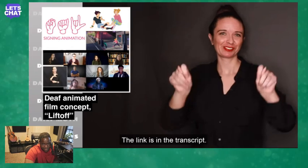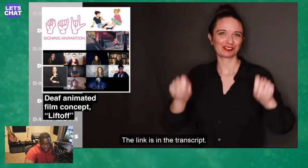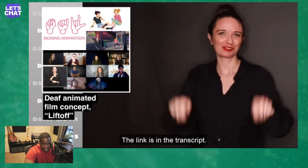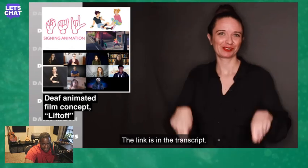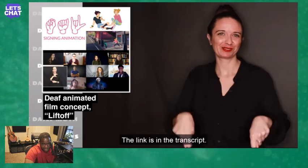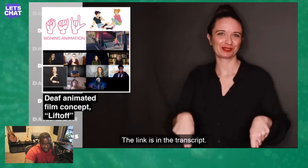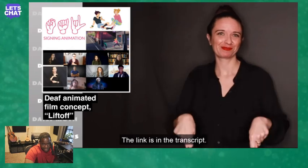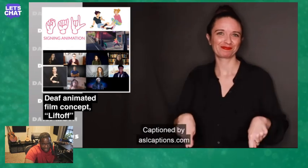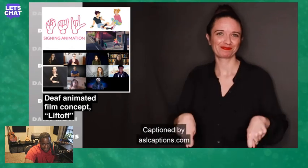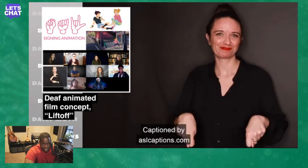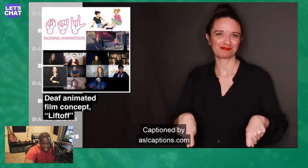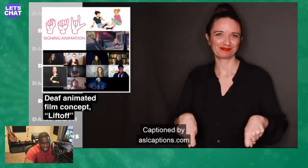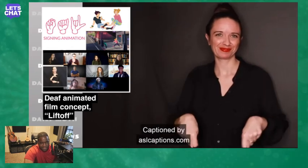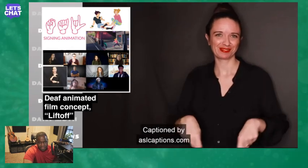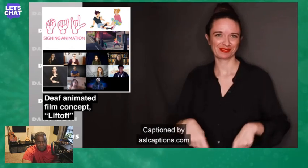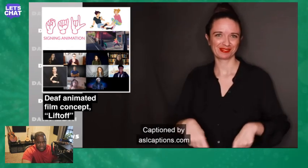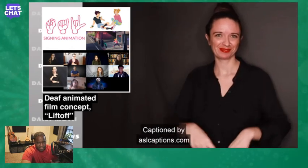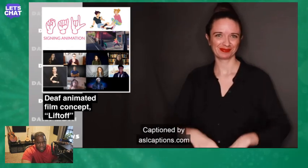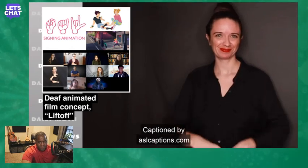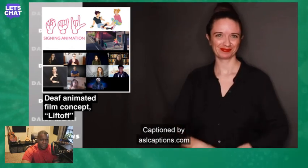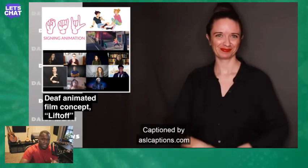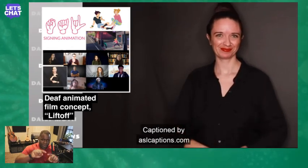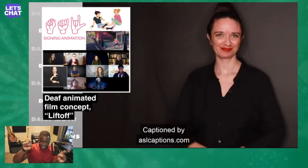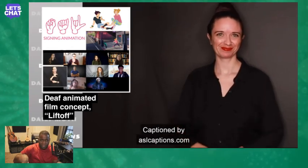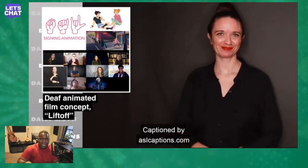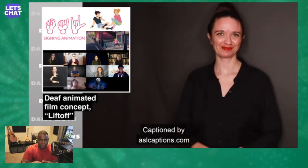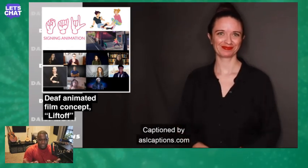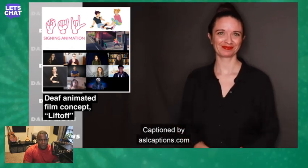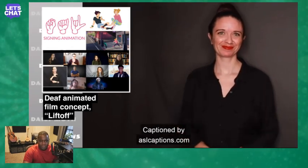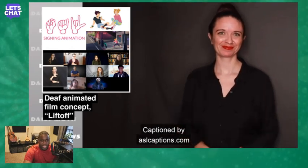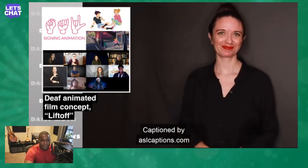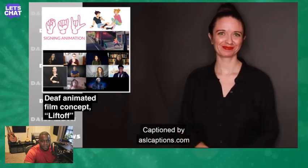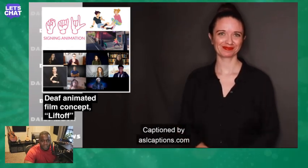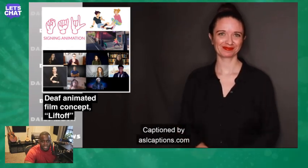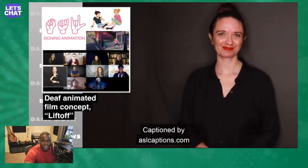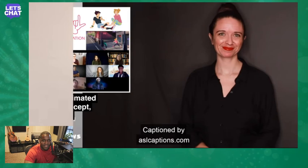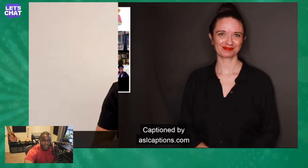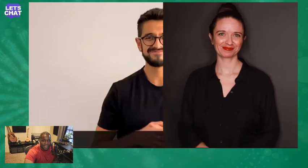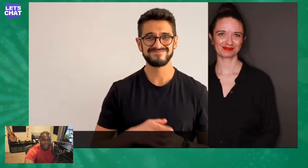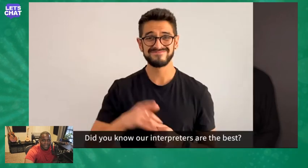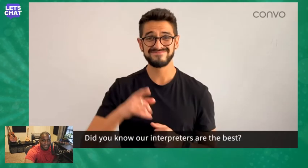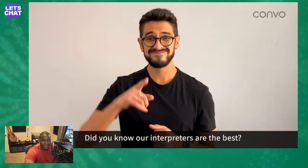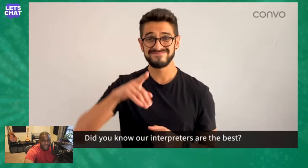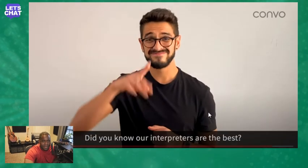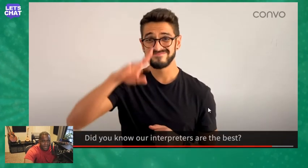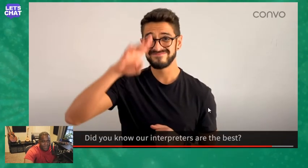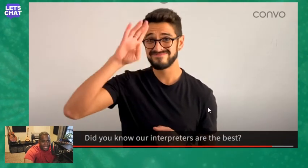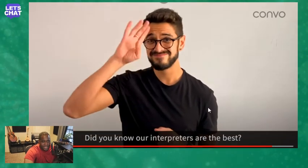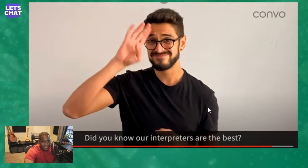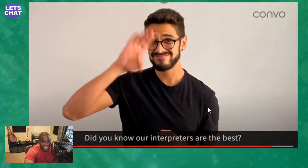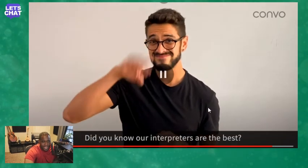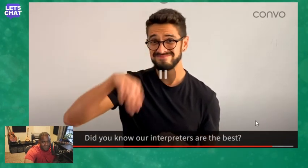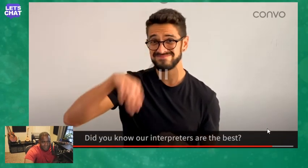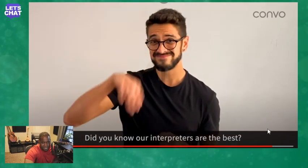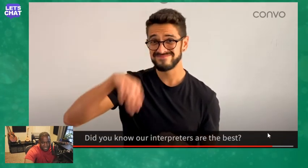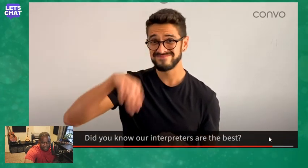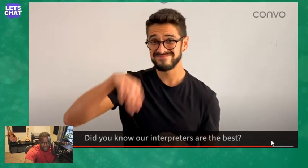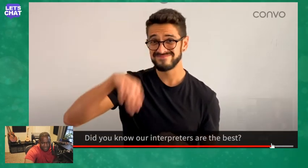below. I guess in the box below. In the box below. Yeah. The link is in the box below. Oh, we got a new